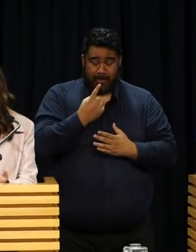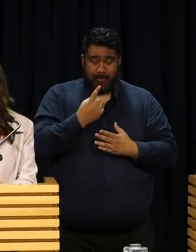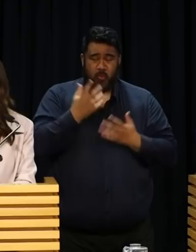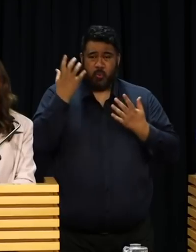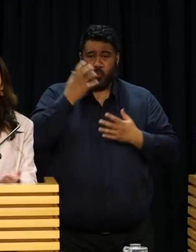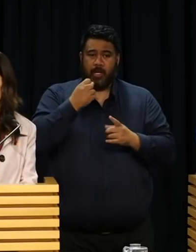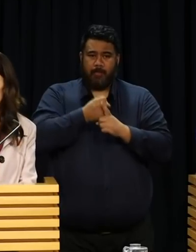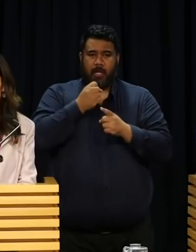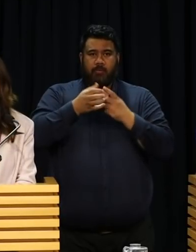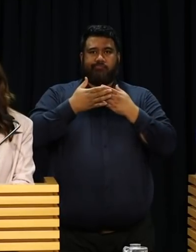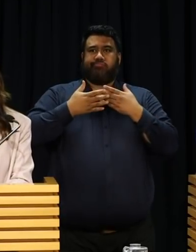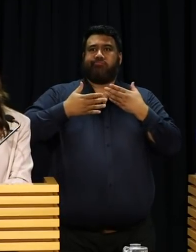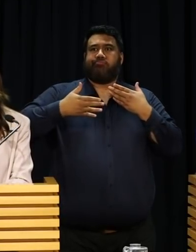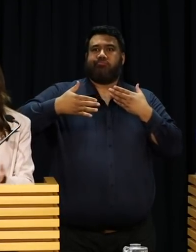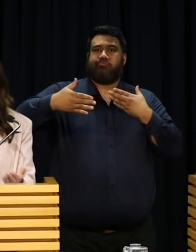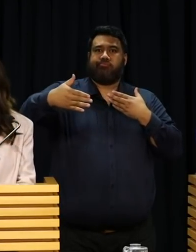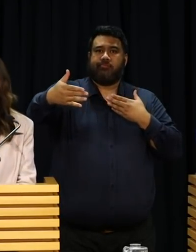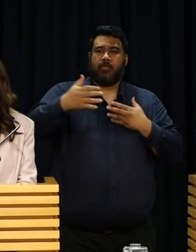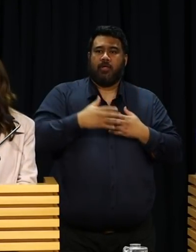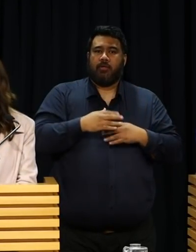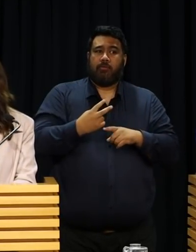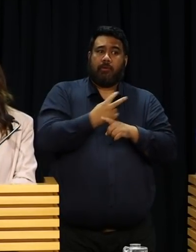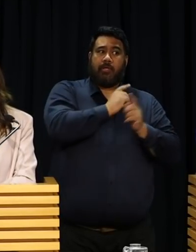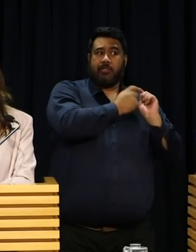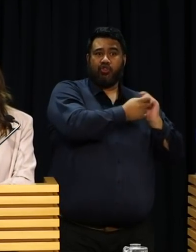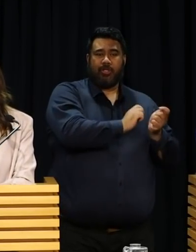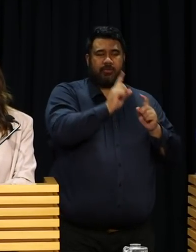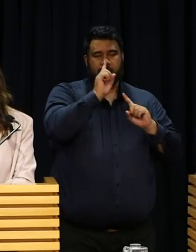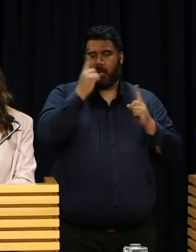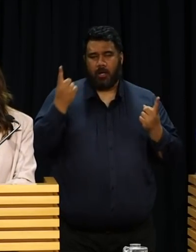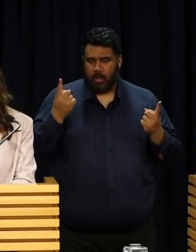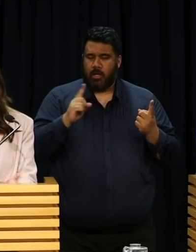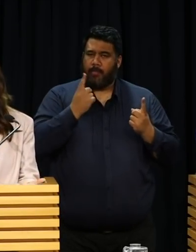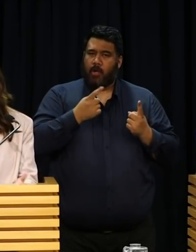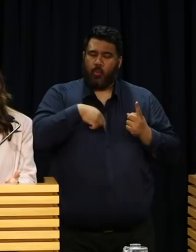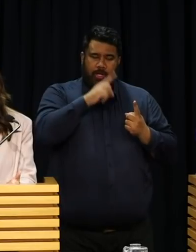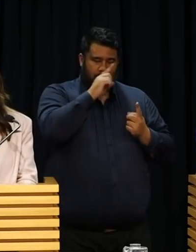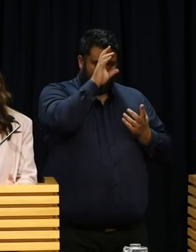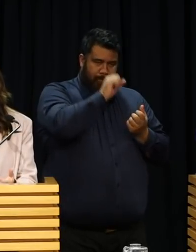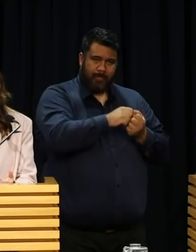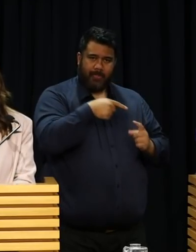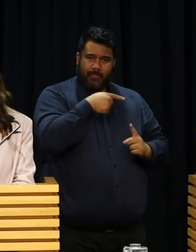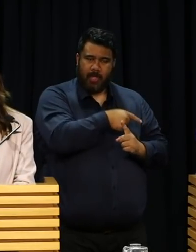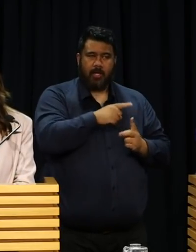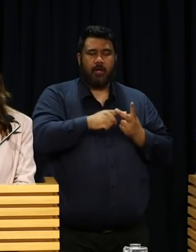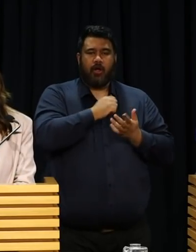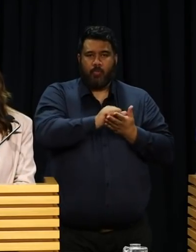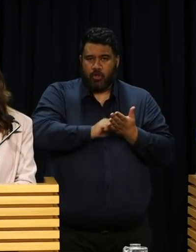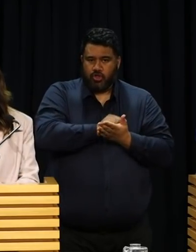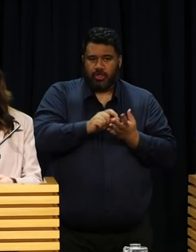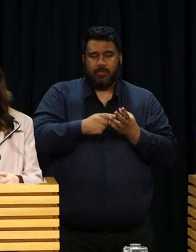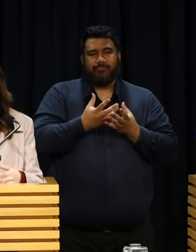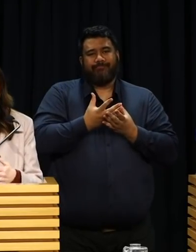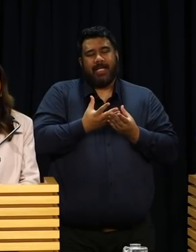And that we cannot change it, but we can acknowledge it. And we can seek to heal some of the harm that